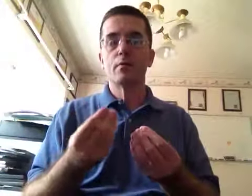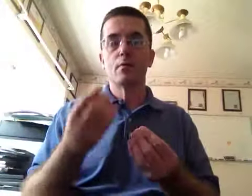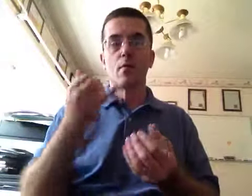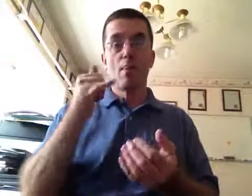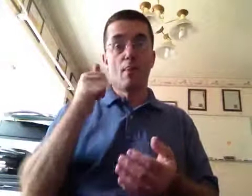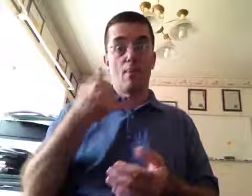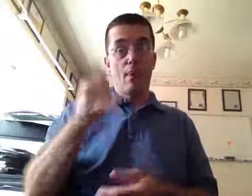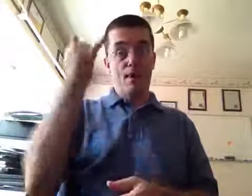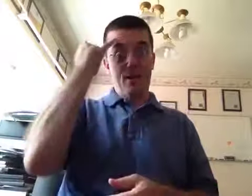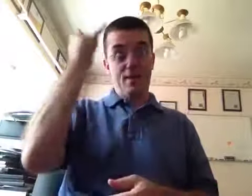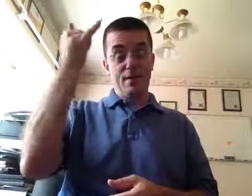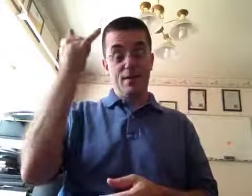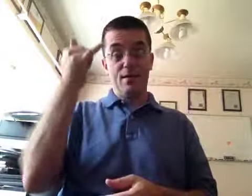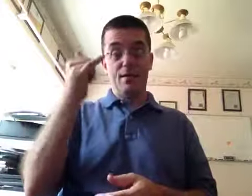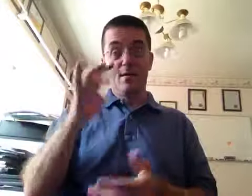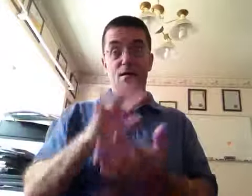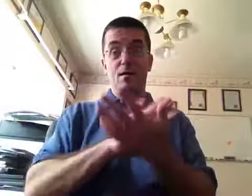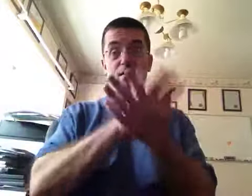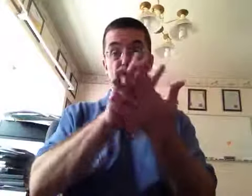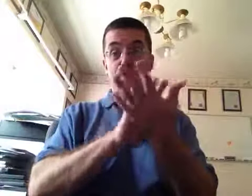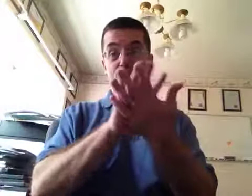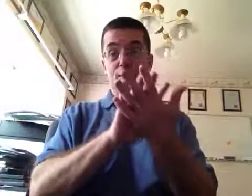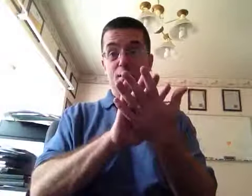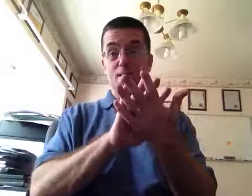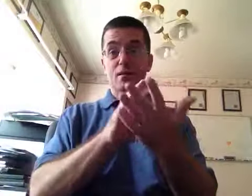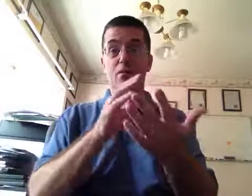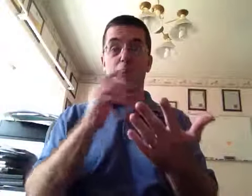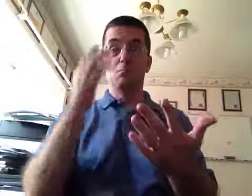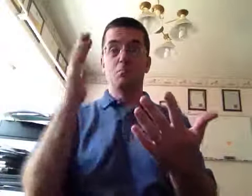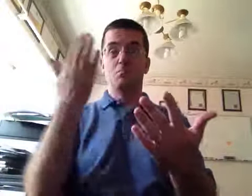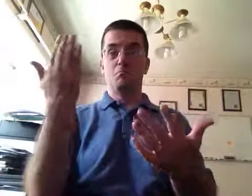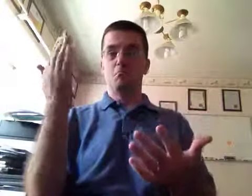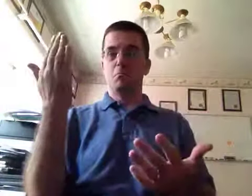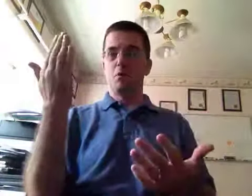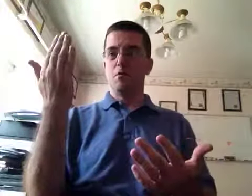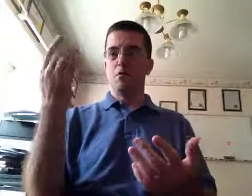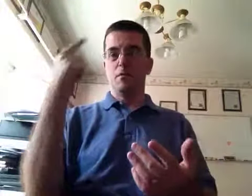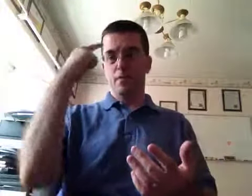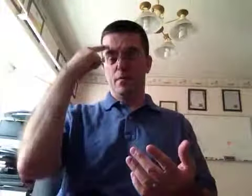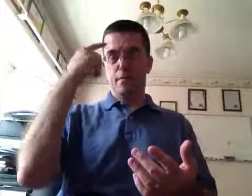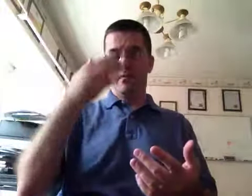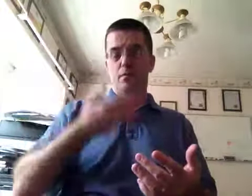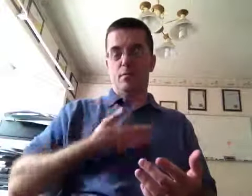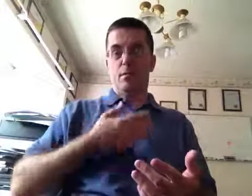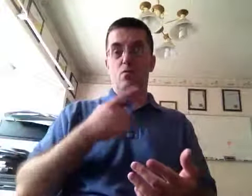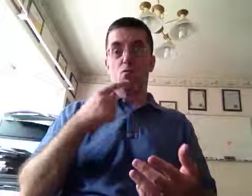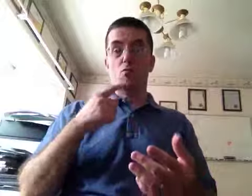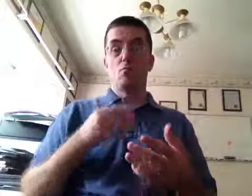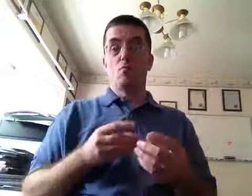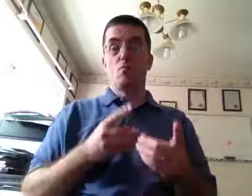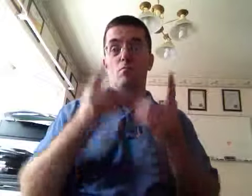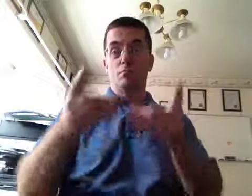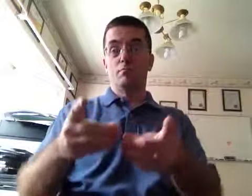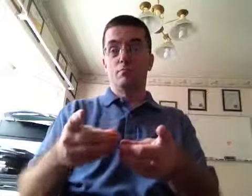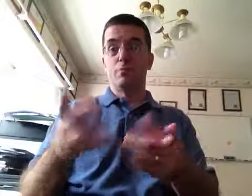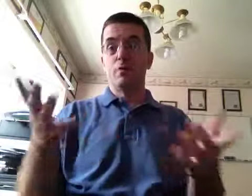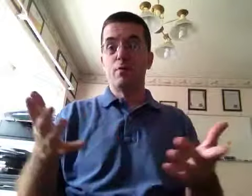showing up and fogging up a mirror and you're going to make a living doing that, and you bring all your dysfunctions to the table, it's